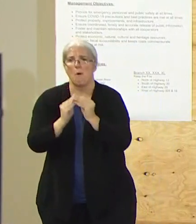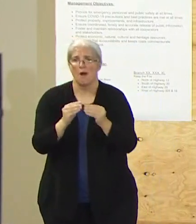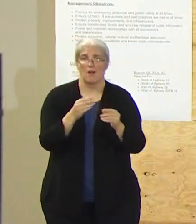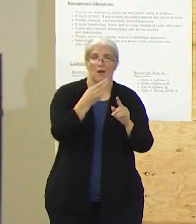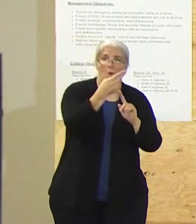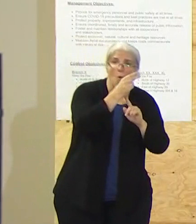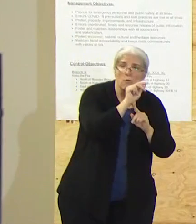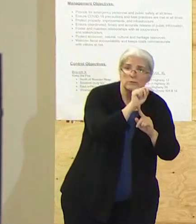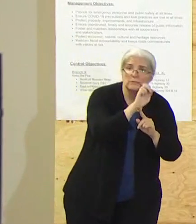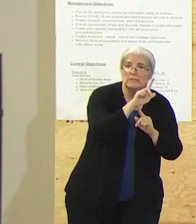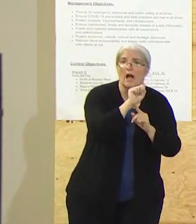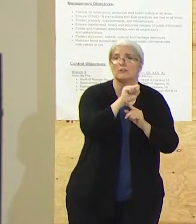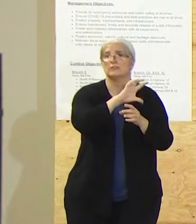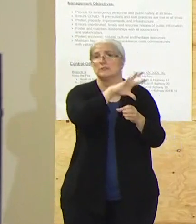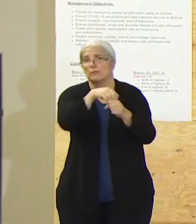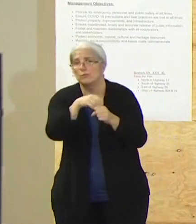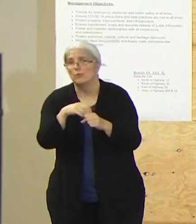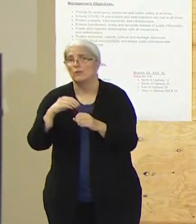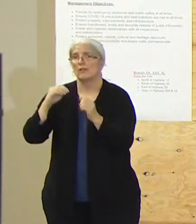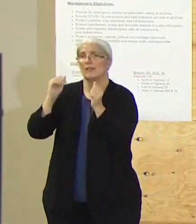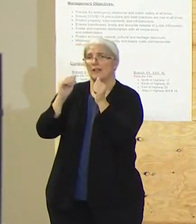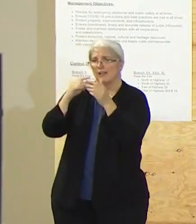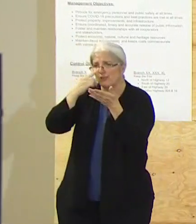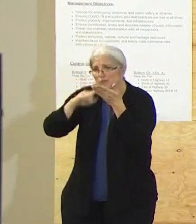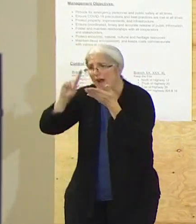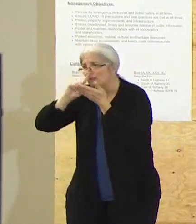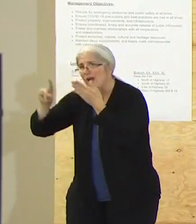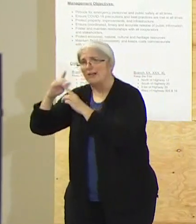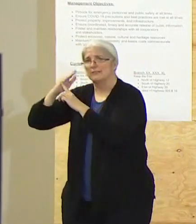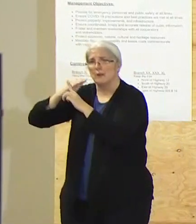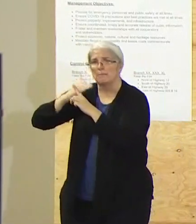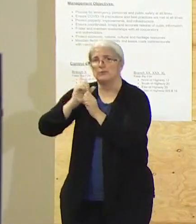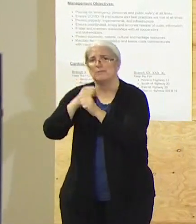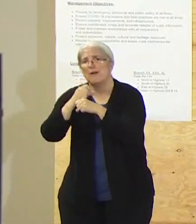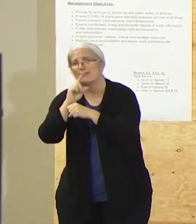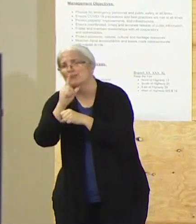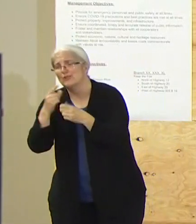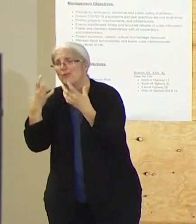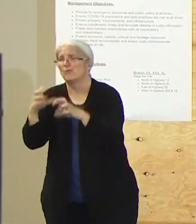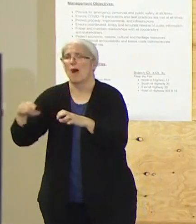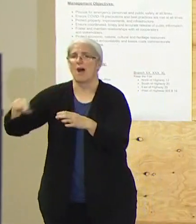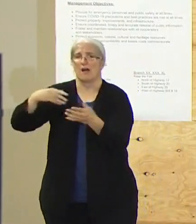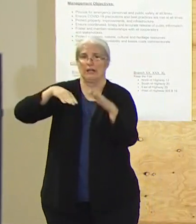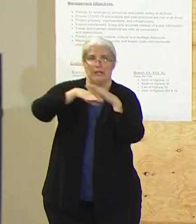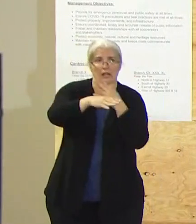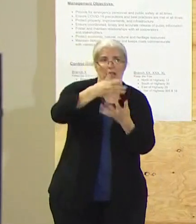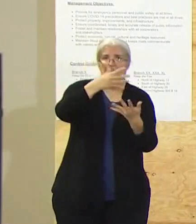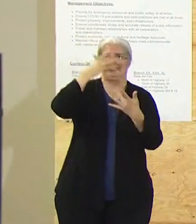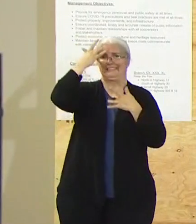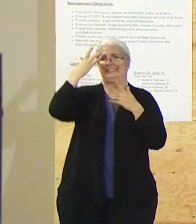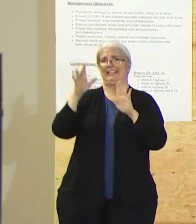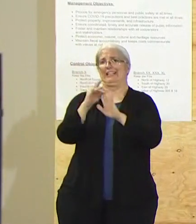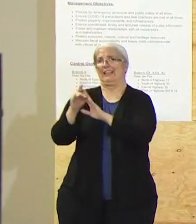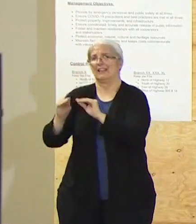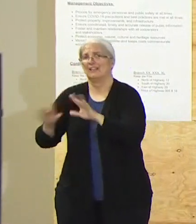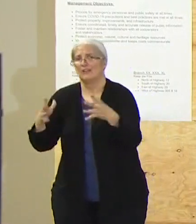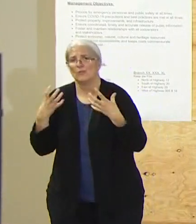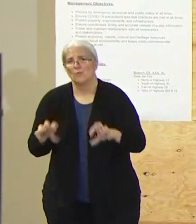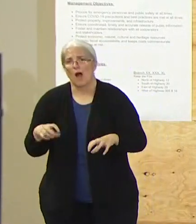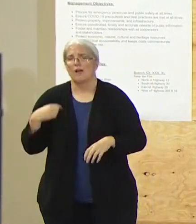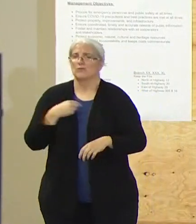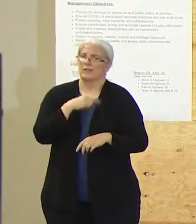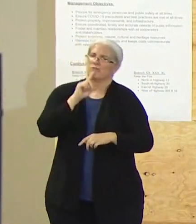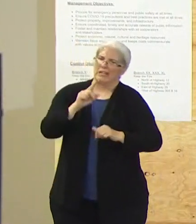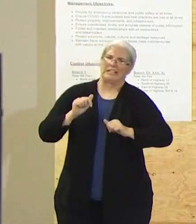temperature checked and otherwise cannot come in and cohort in a congregate setting. And we are moving aggressively to get